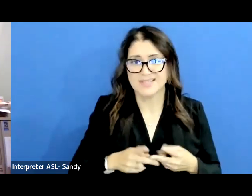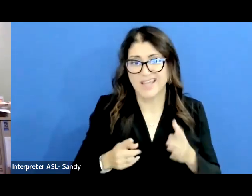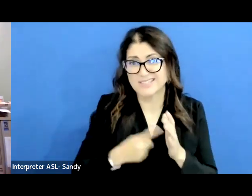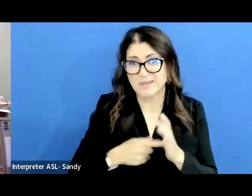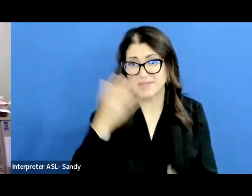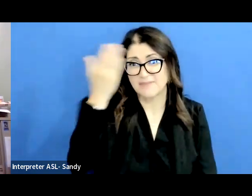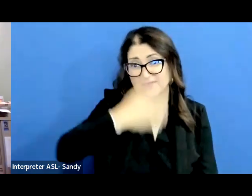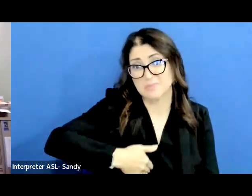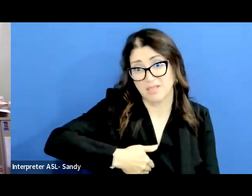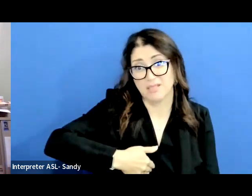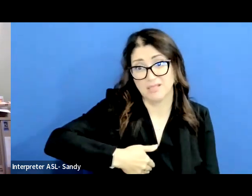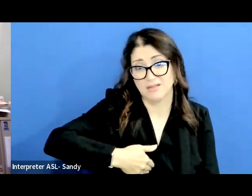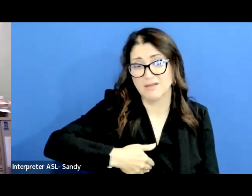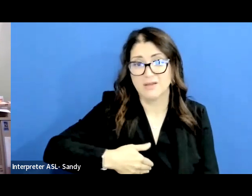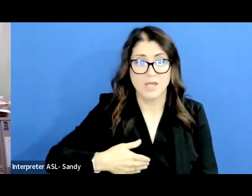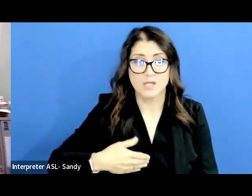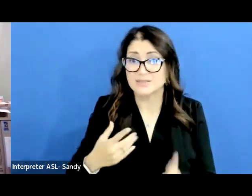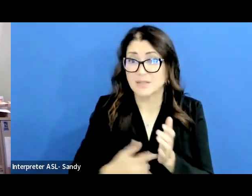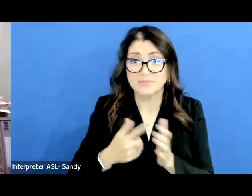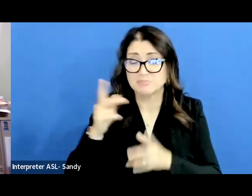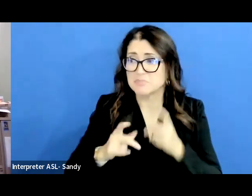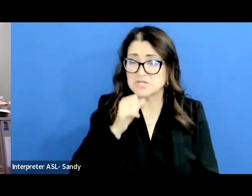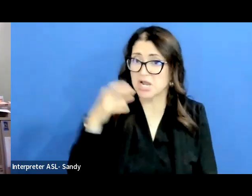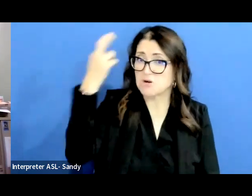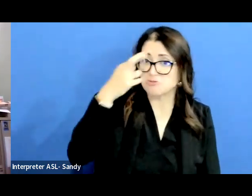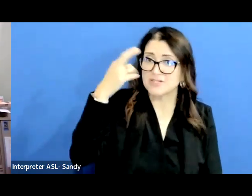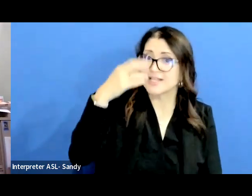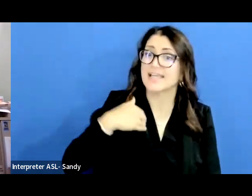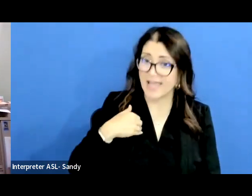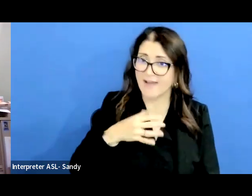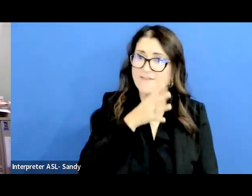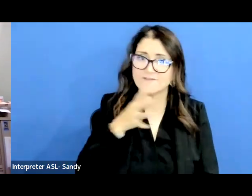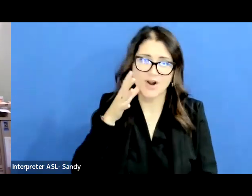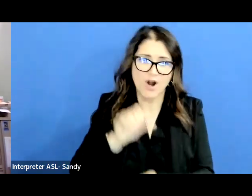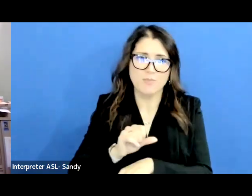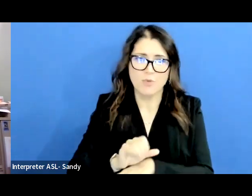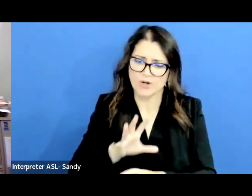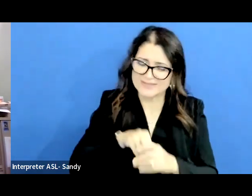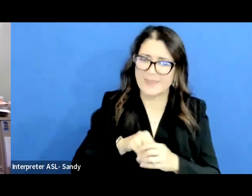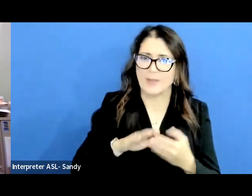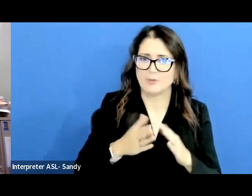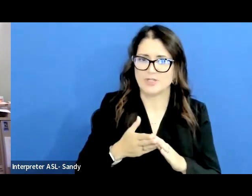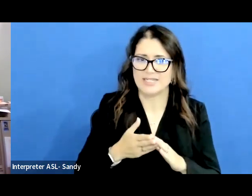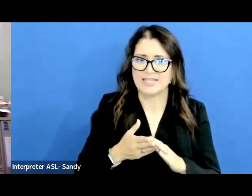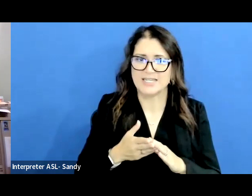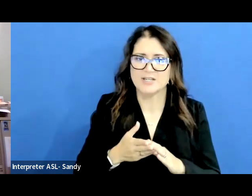even farm workers in their community. So as your organization thinks about developing a relationship with farm workers,